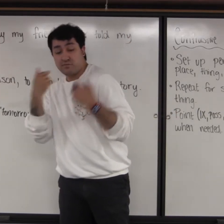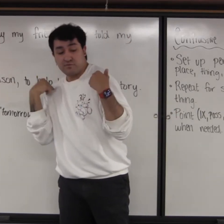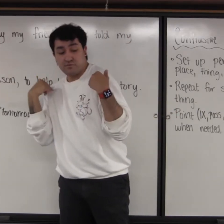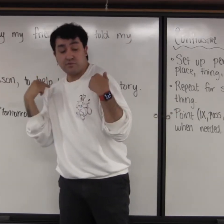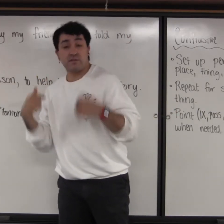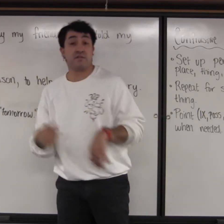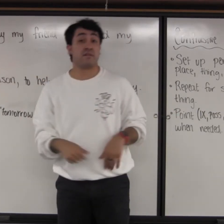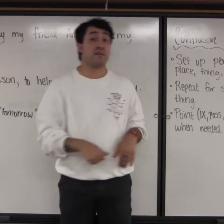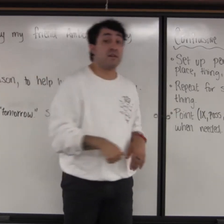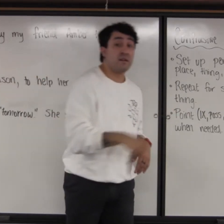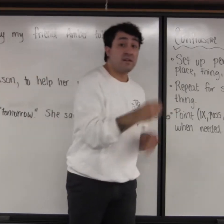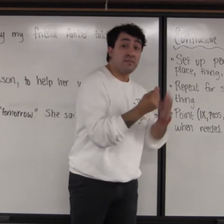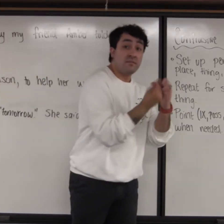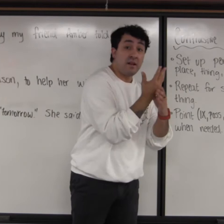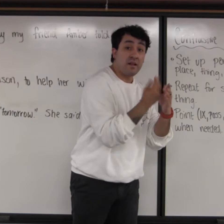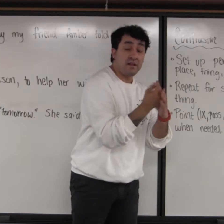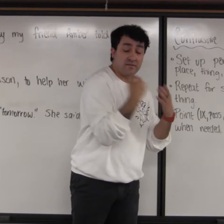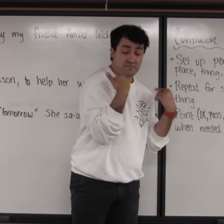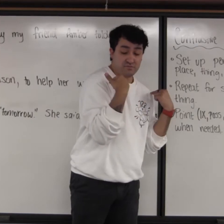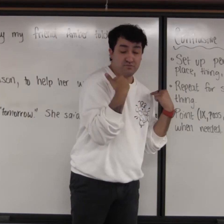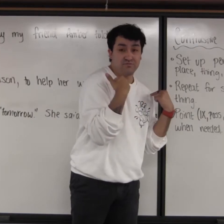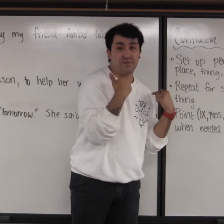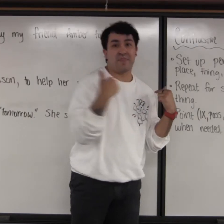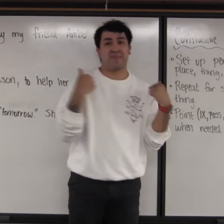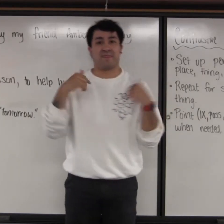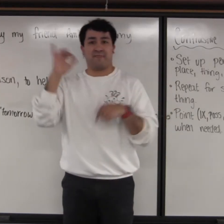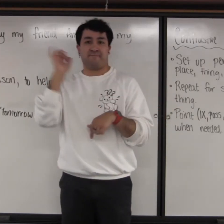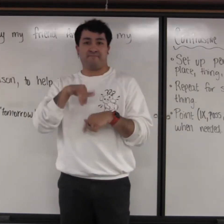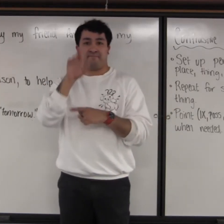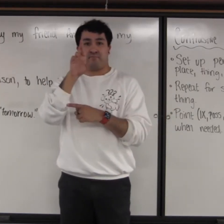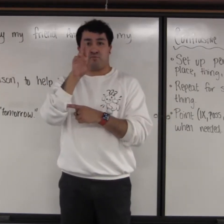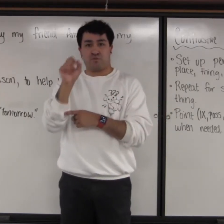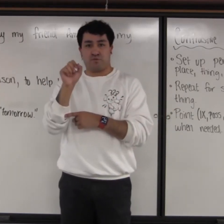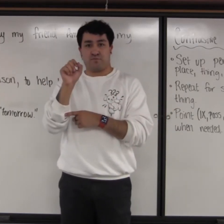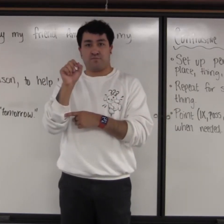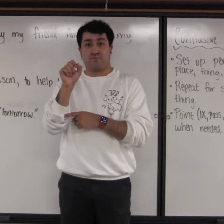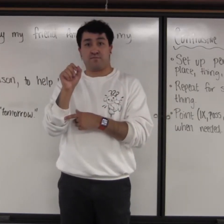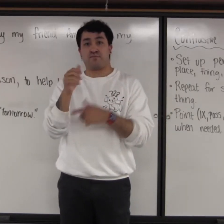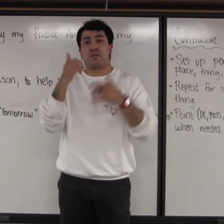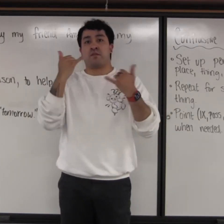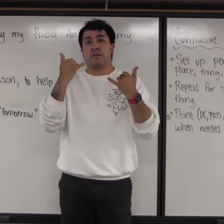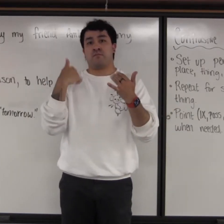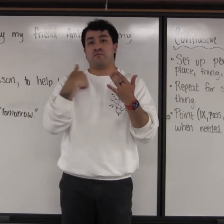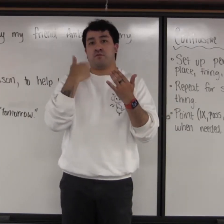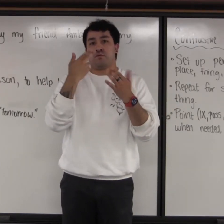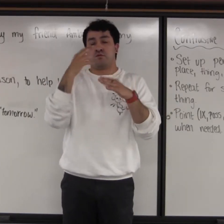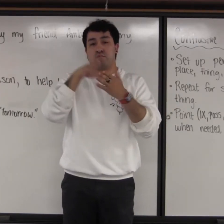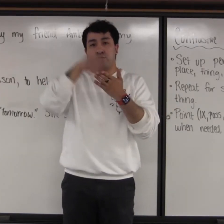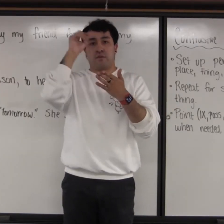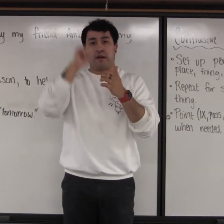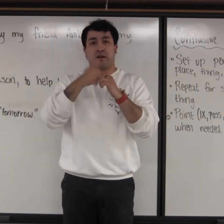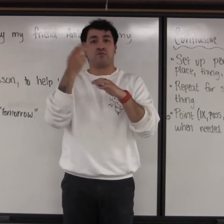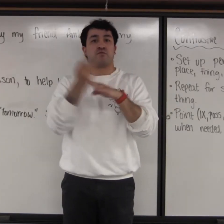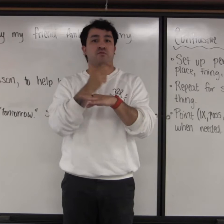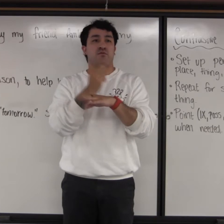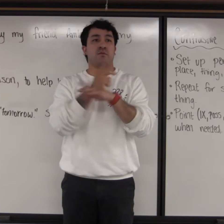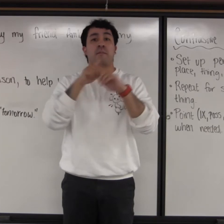set up the flowers, I role shifted to my right, and then when I set up the plants, I role shift to the left. And to set up those two things to really help show